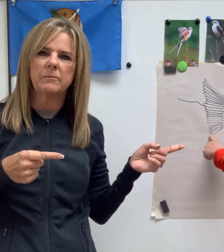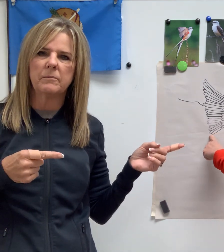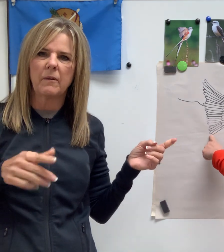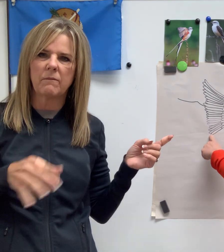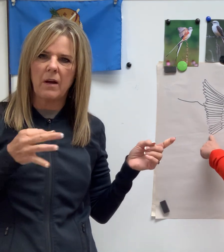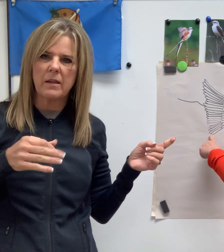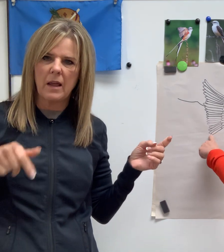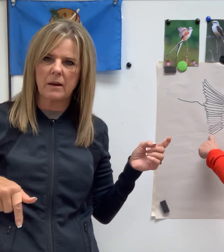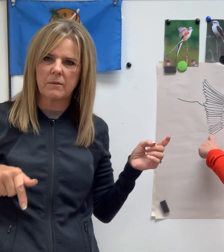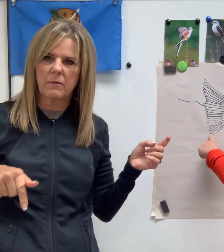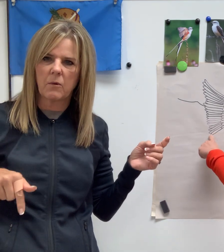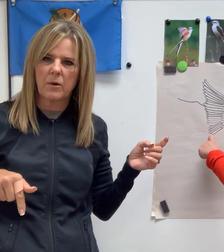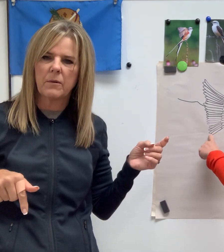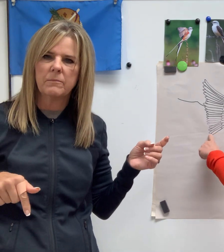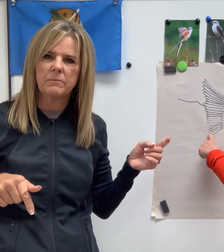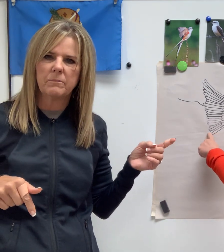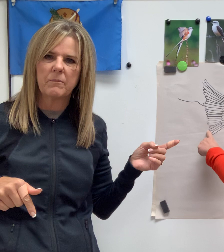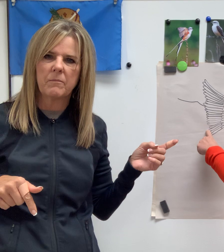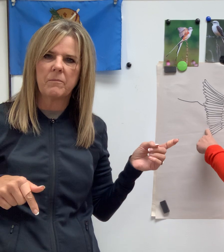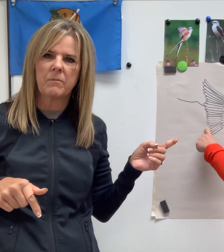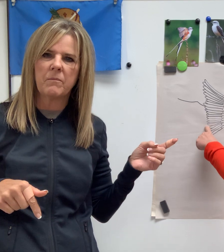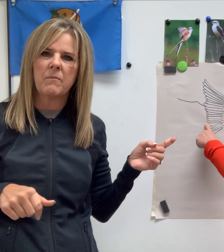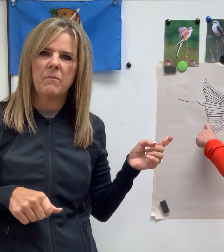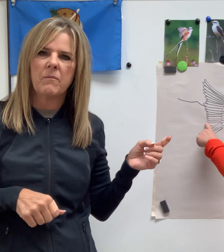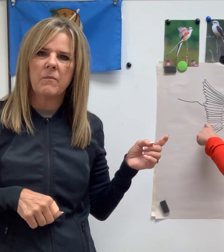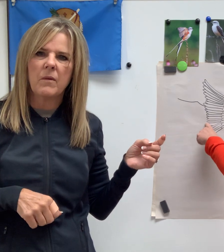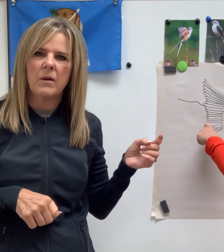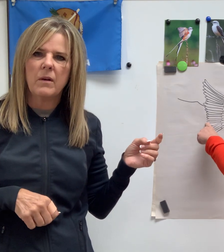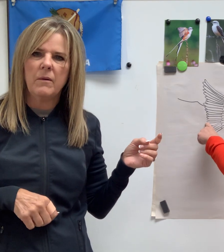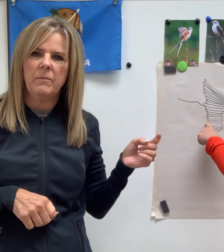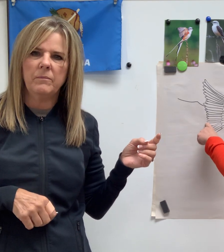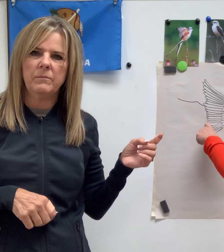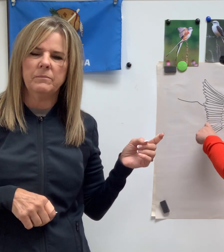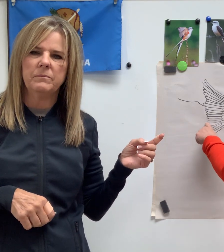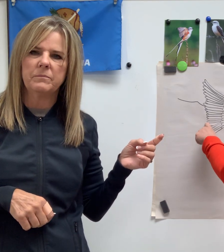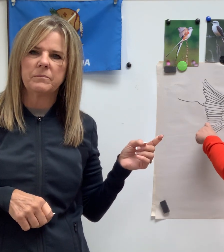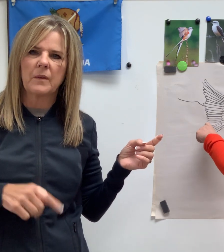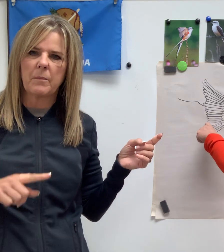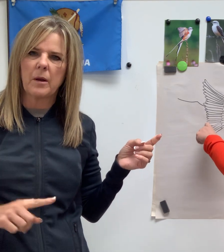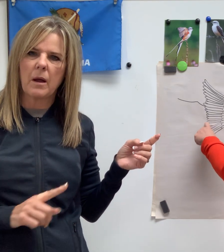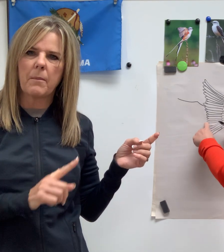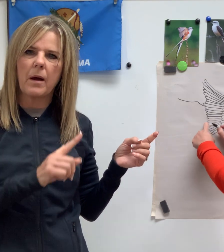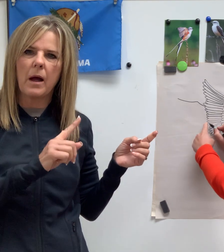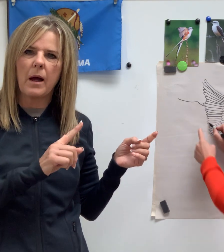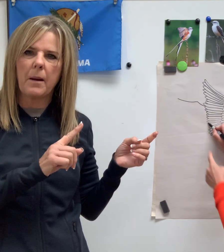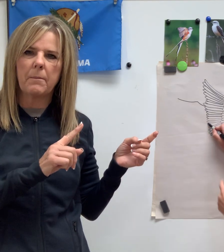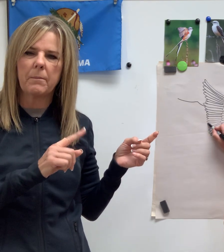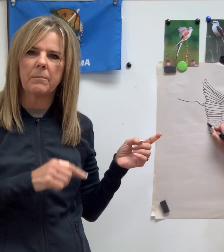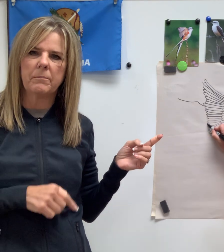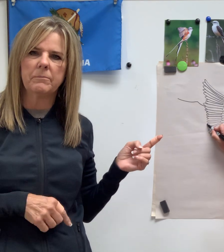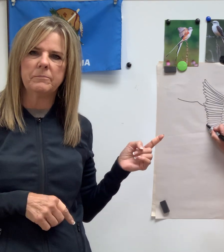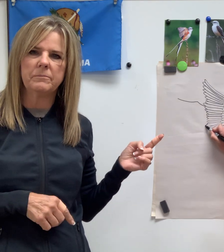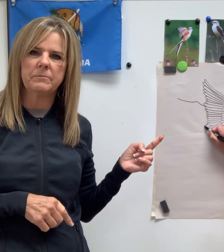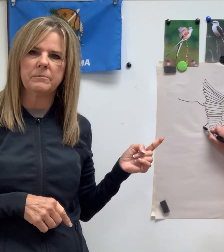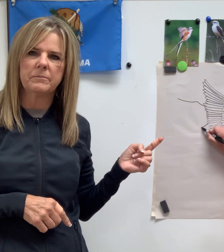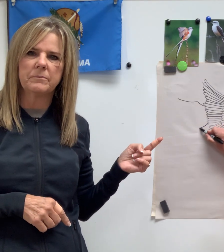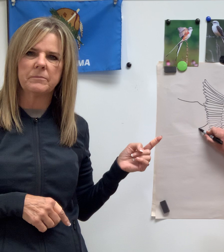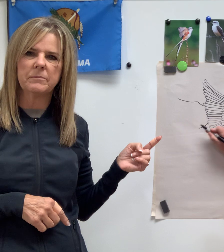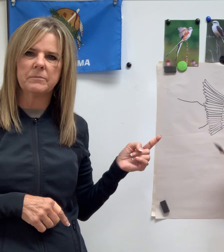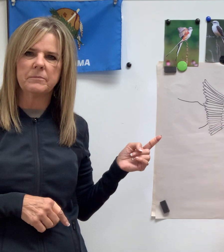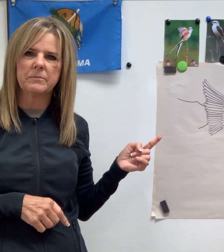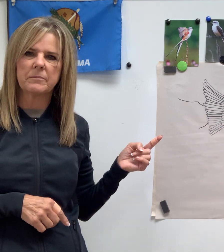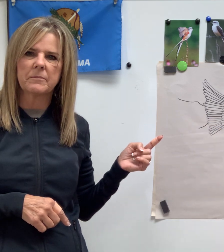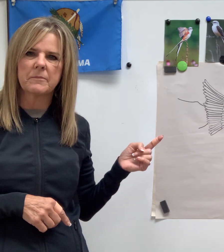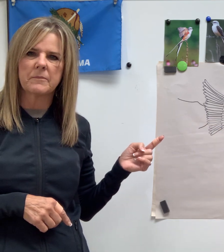find that corner. I'm going to come up a little ways, and I'm just going to make a slanted line that